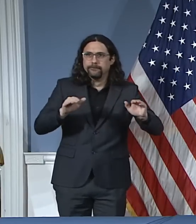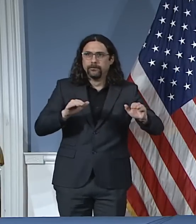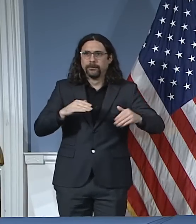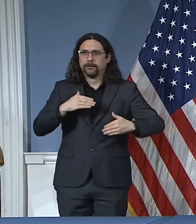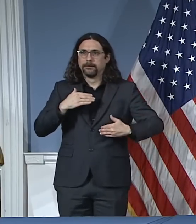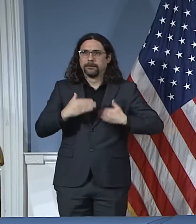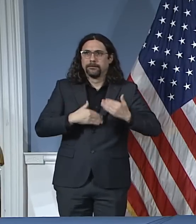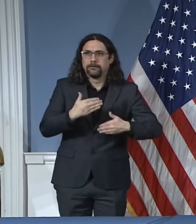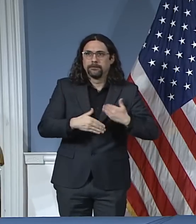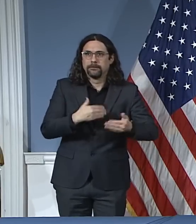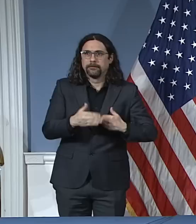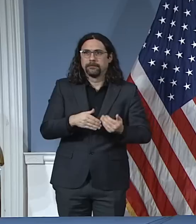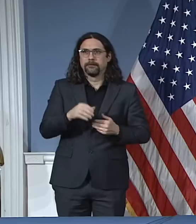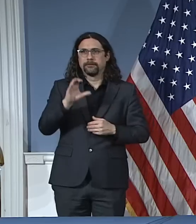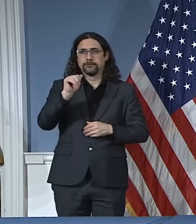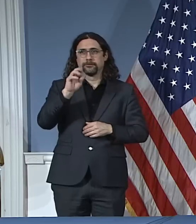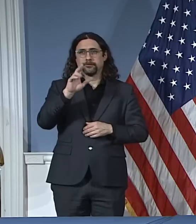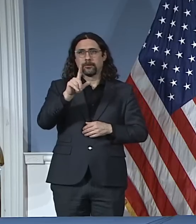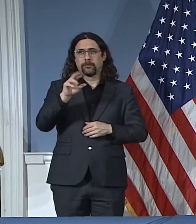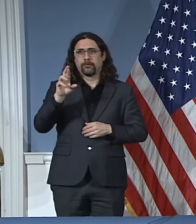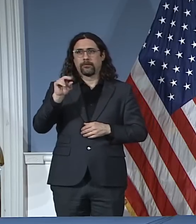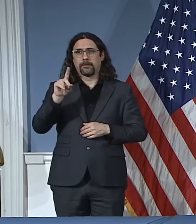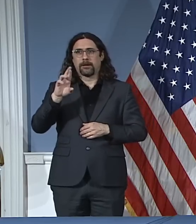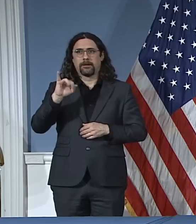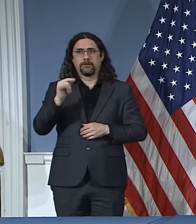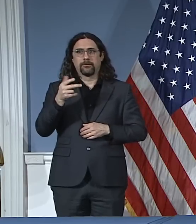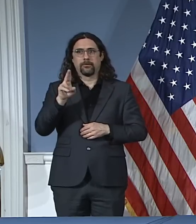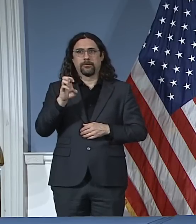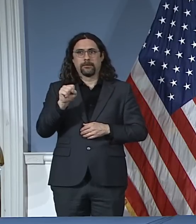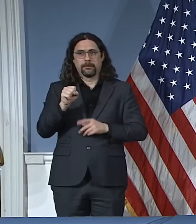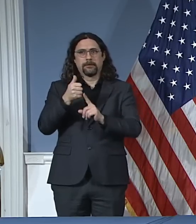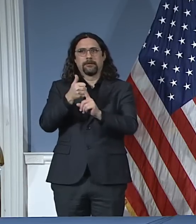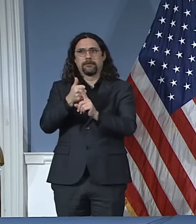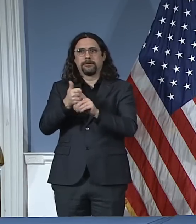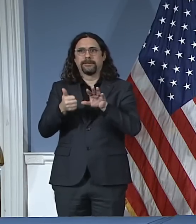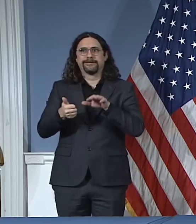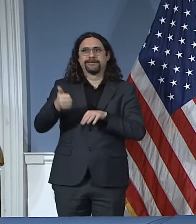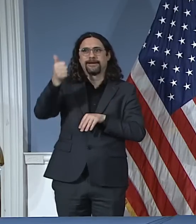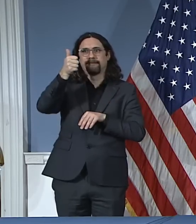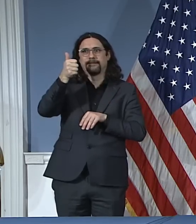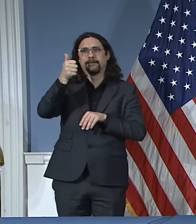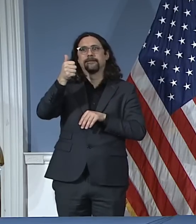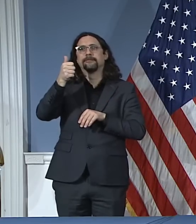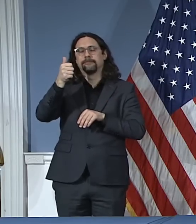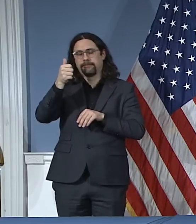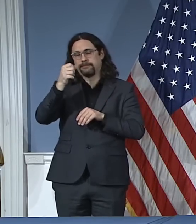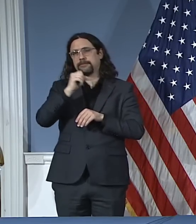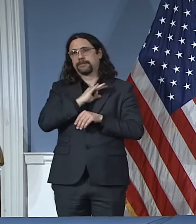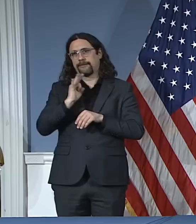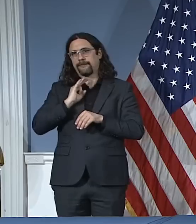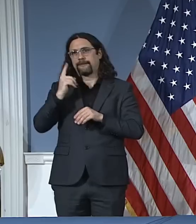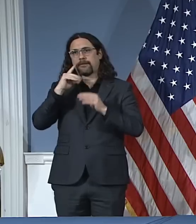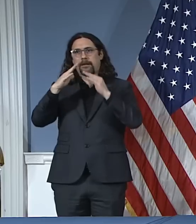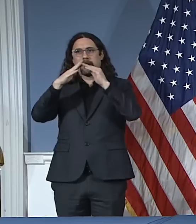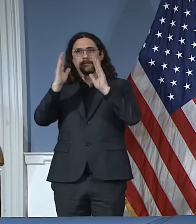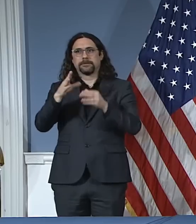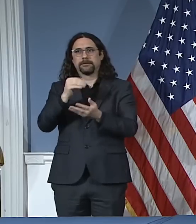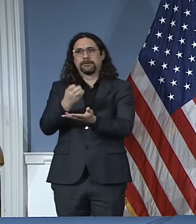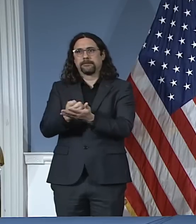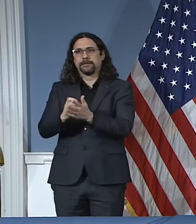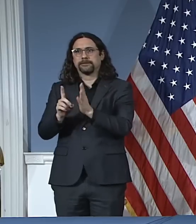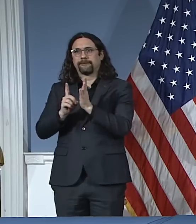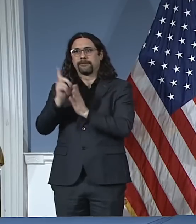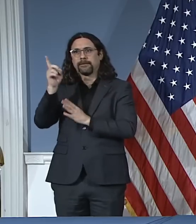Deputy Mayor Vicky Bean, Deputy Mayor for Housing and Economic Development. Carl will additionally take on a role running our